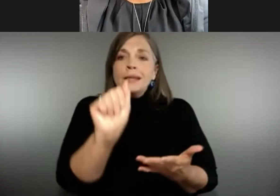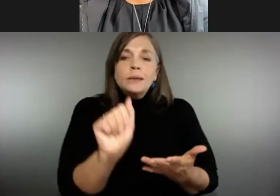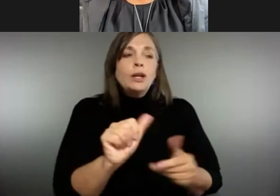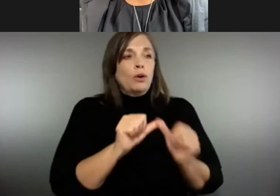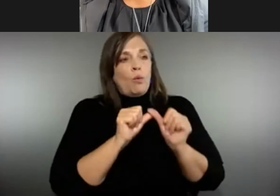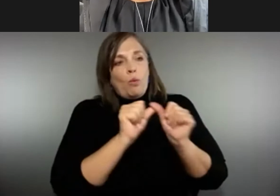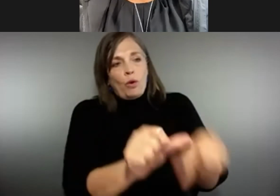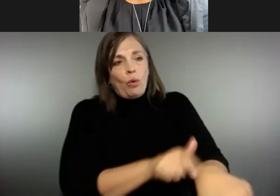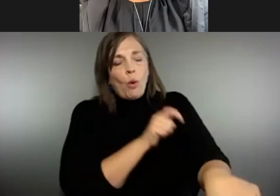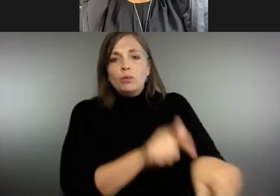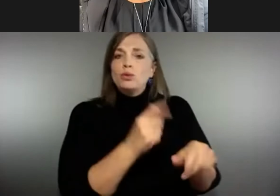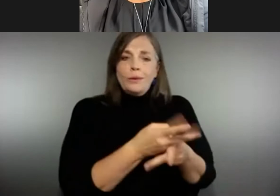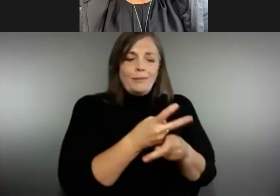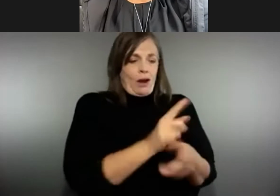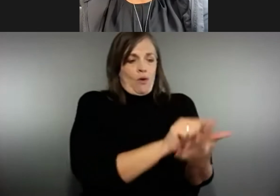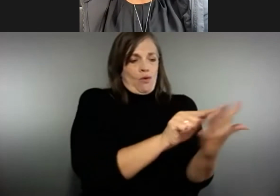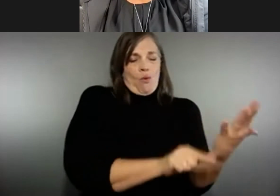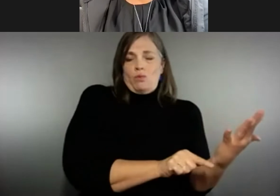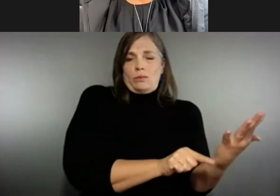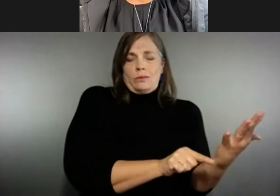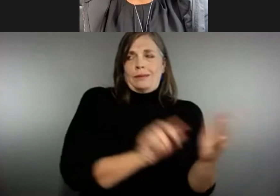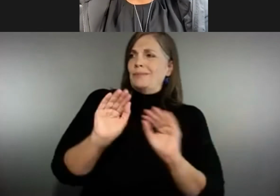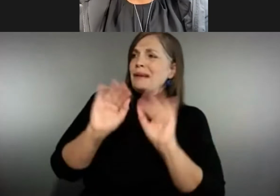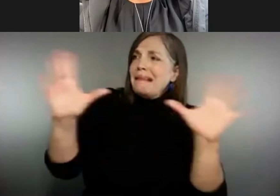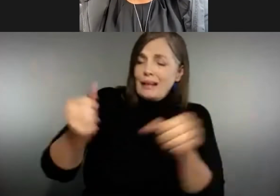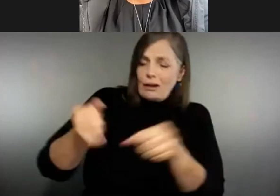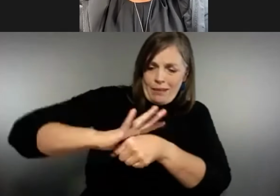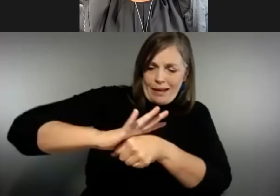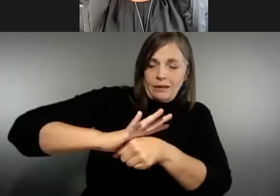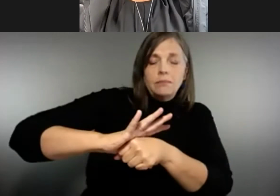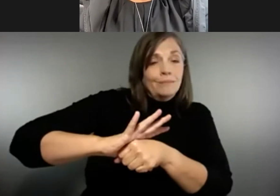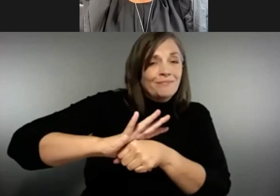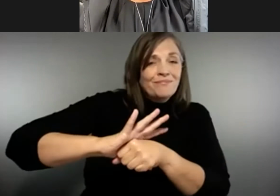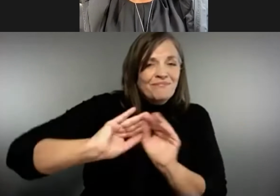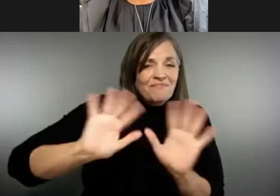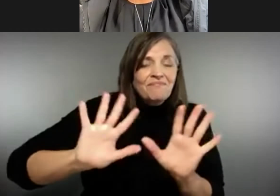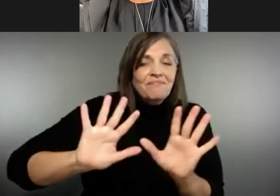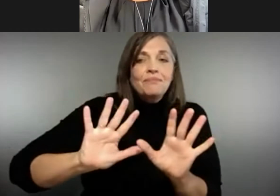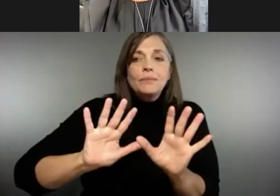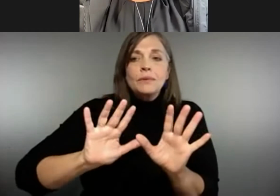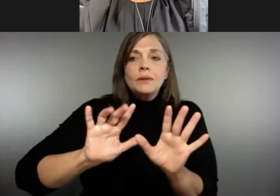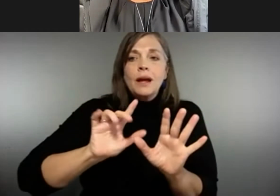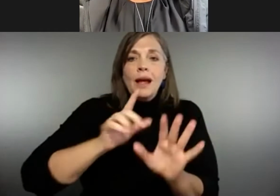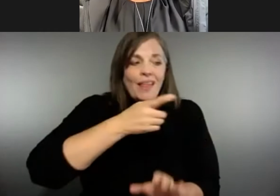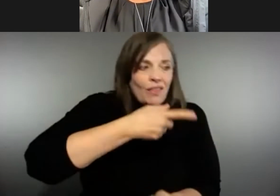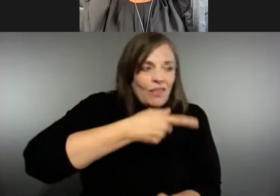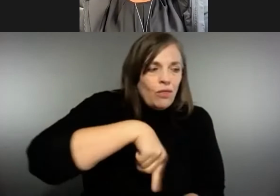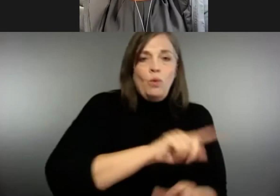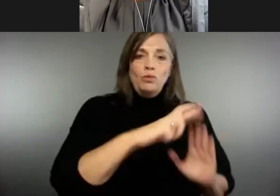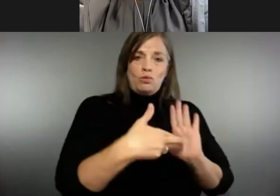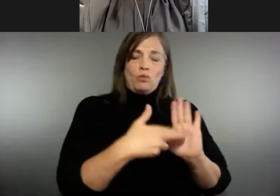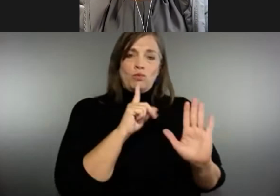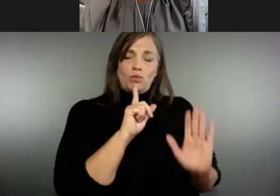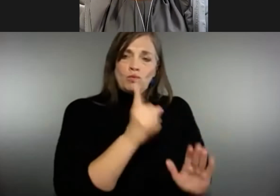it's been crystal clear as a result of the the pandemic those folks are actually the the the glue the heart and soul of our city